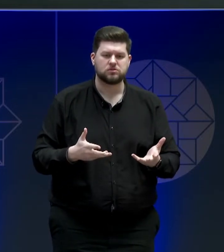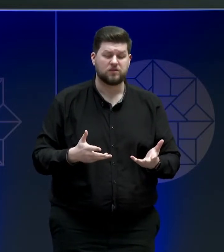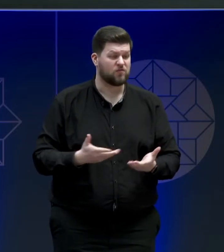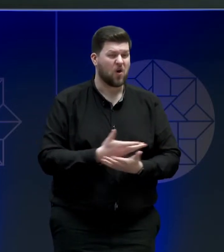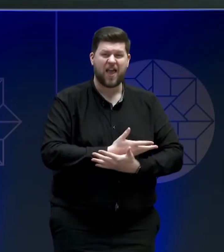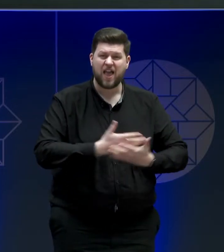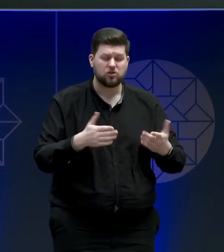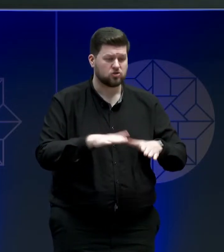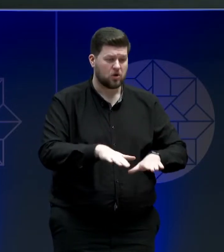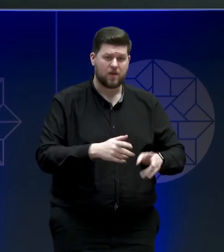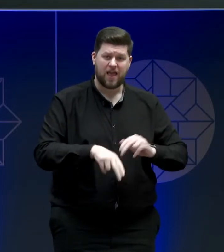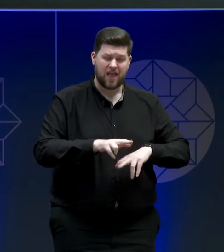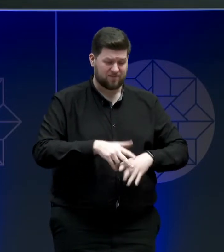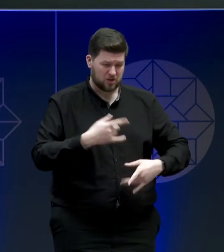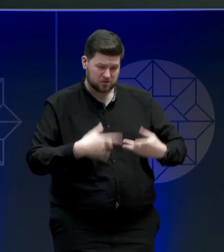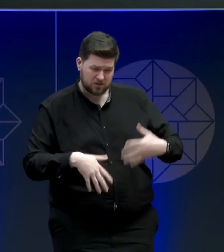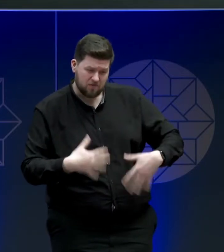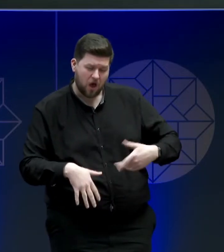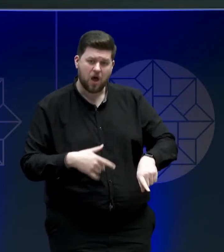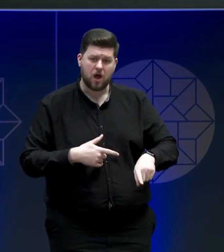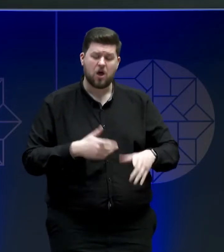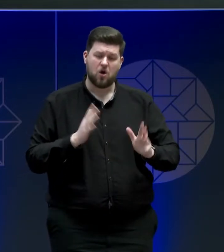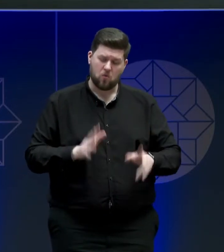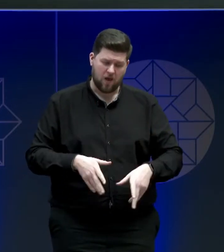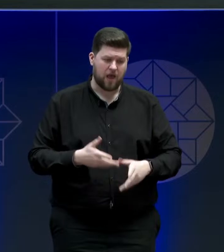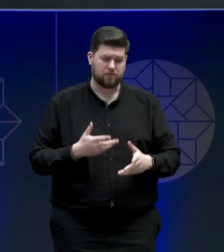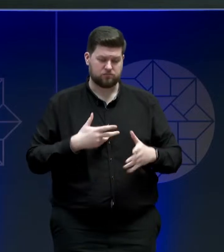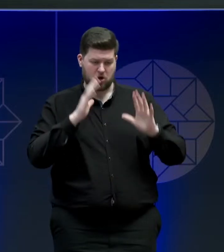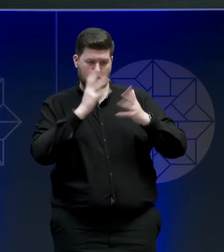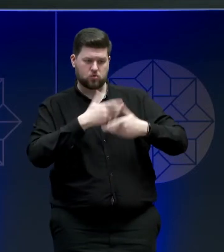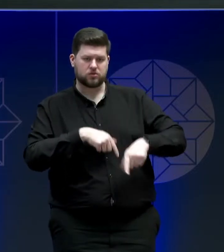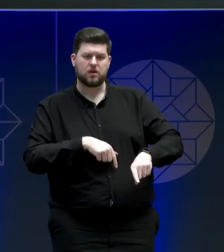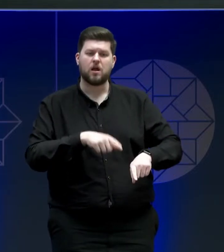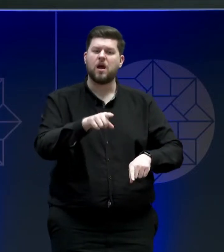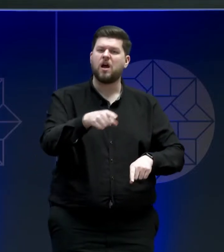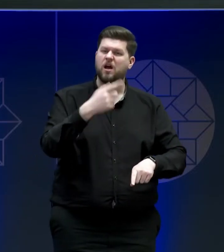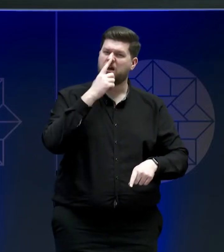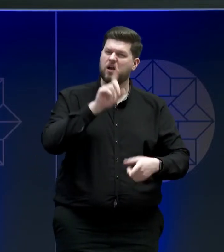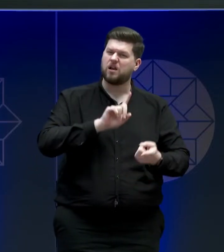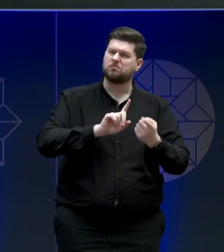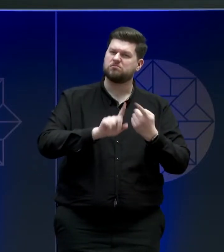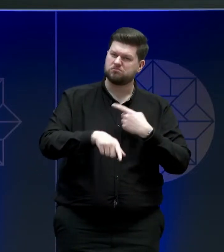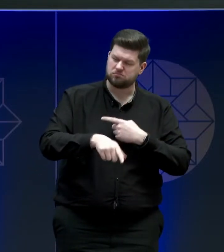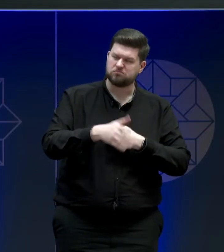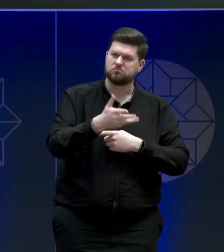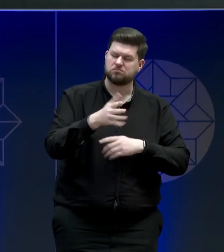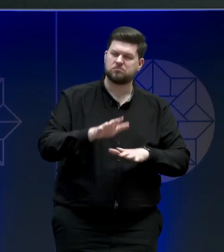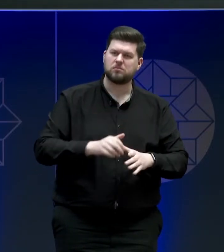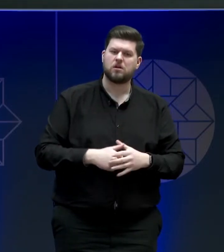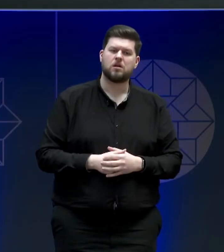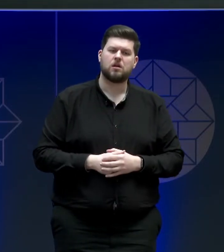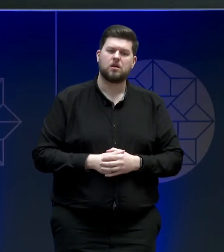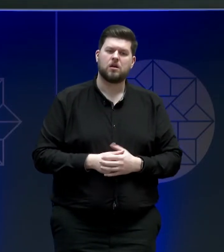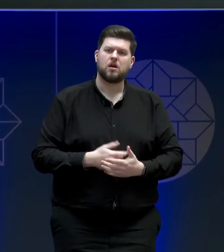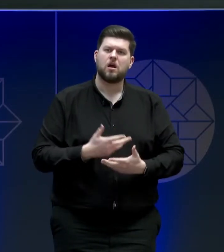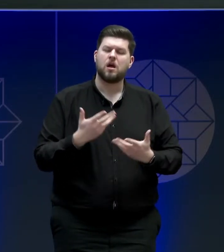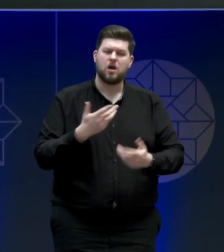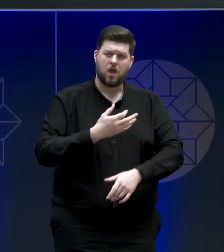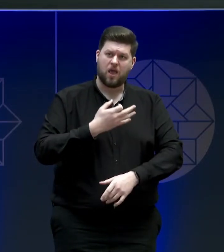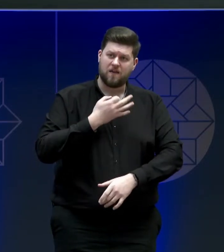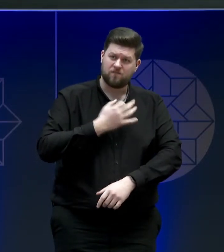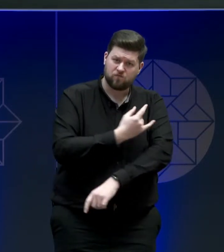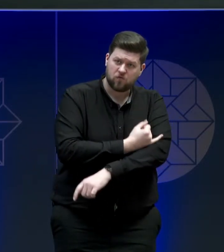have to confront these examples and these experiences. First Minister, if I may just follow up on that. Vulnerable children